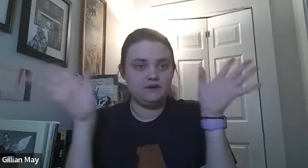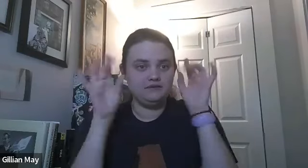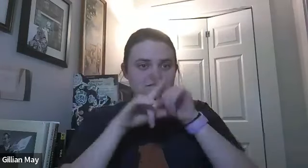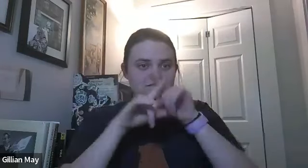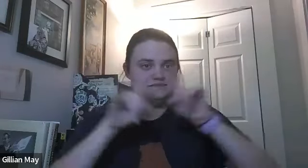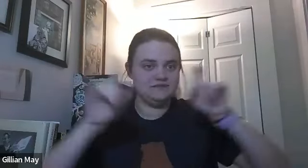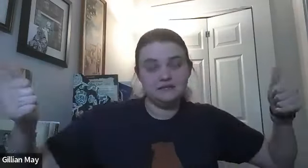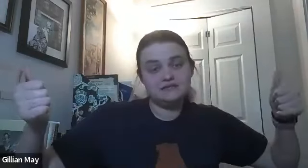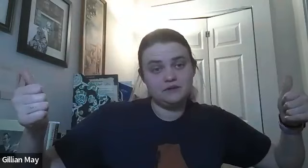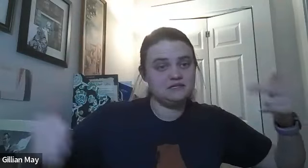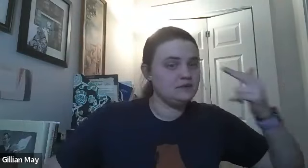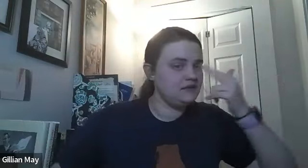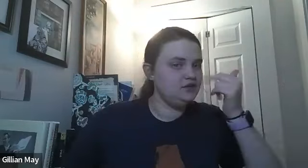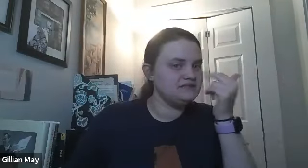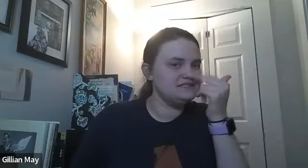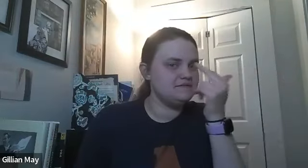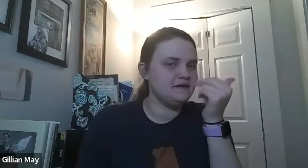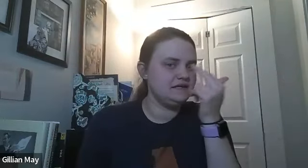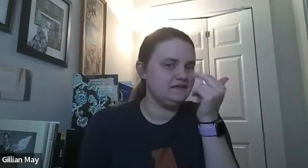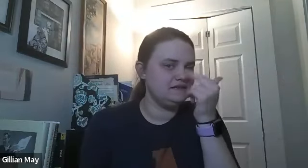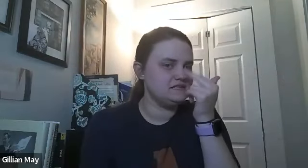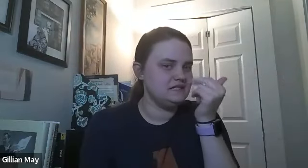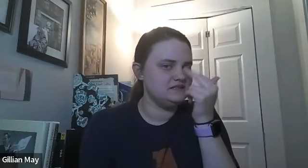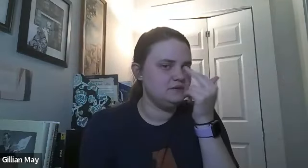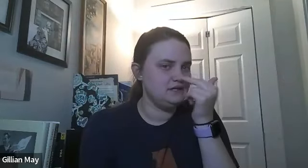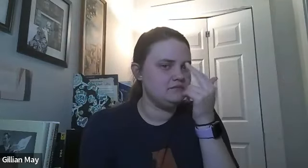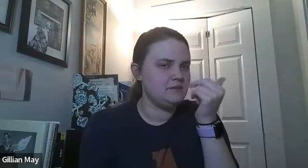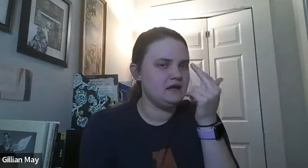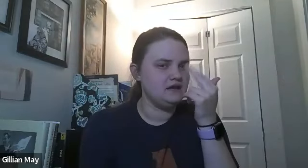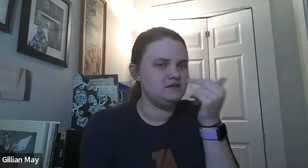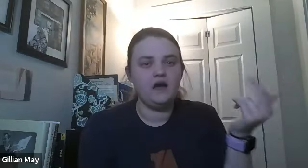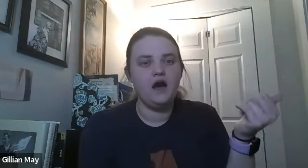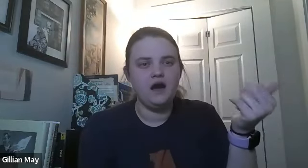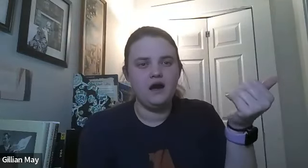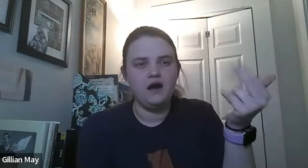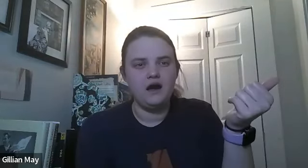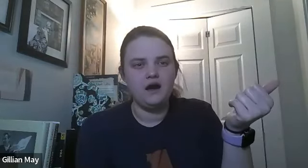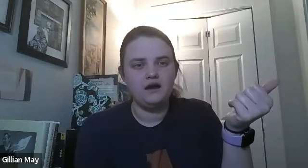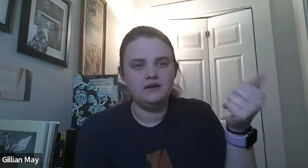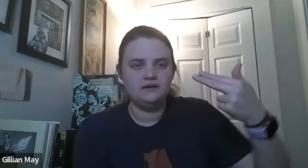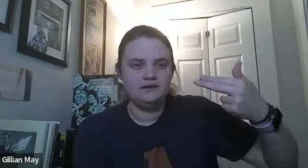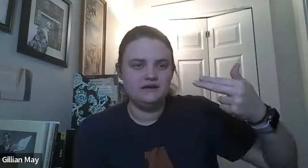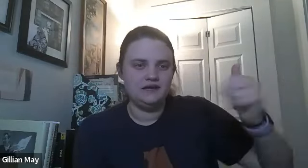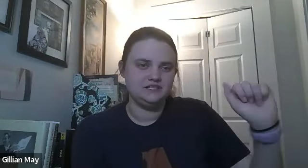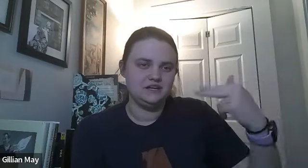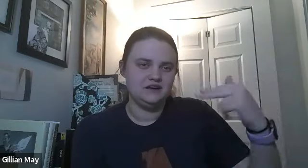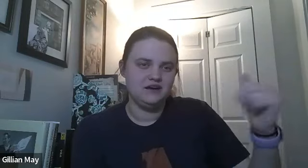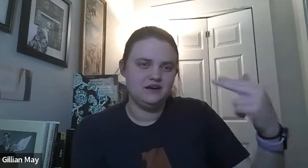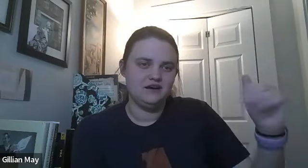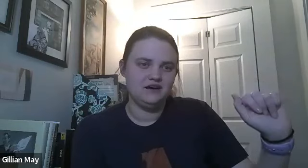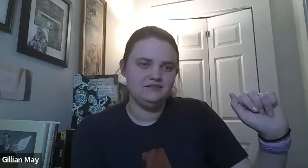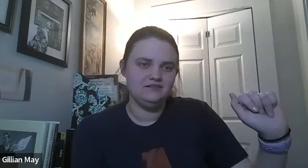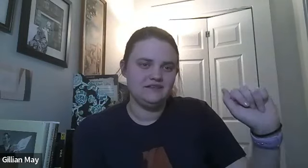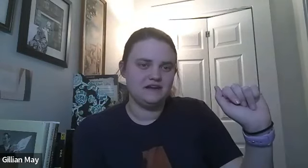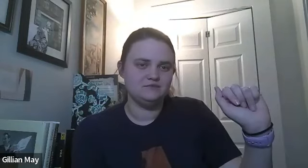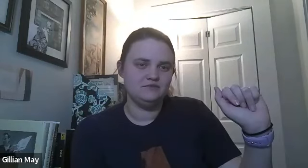brain, again, separates them, but, like, you can say funny like this and it's repetitive, like the ha ha ha ha, H ha ha, that fast